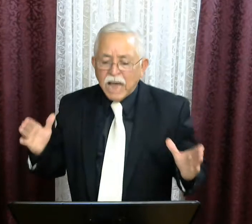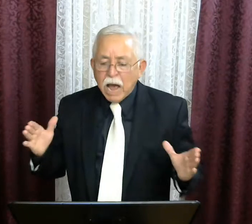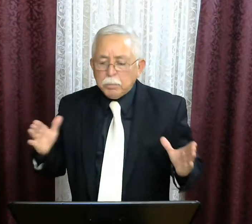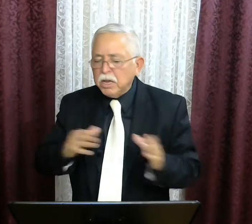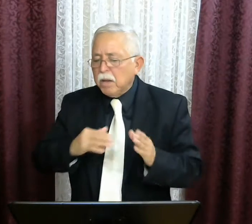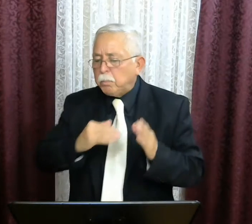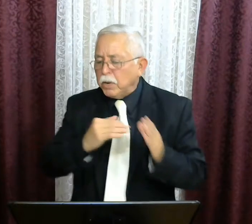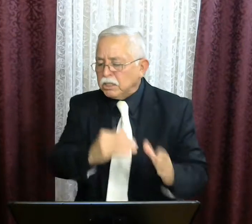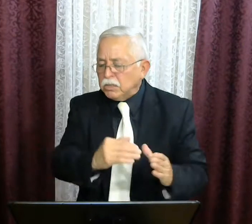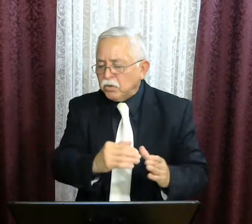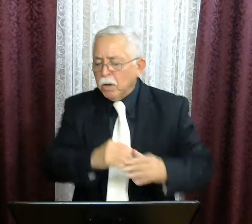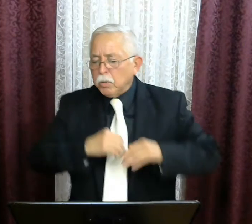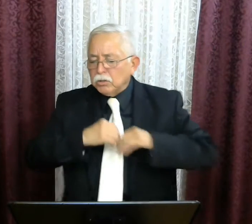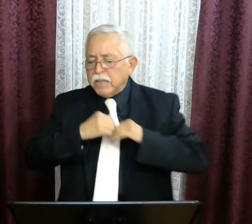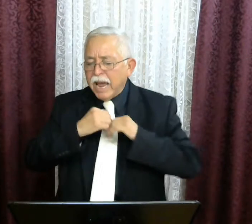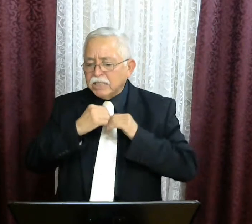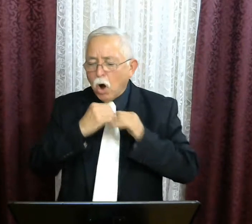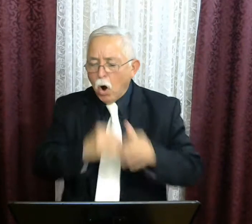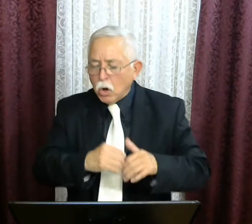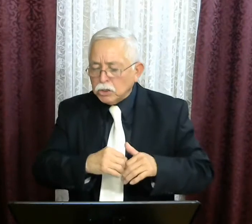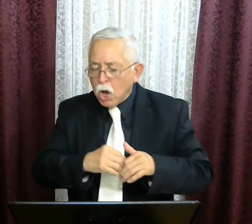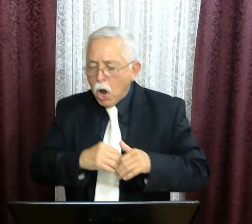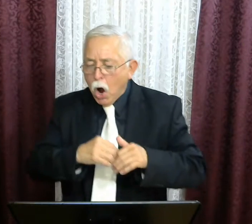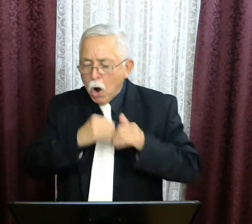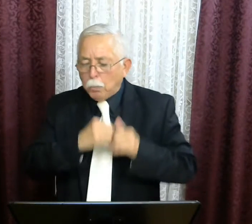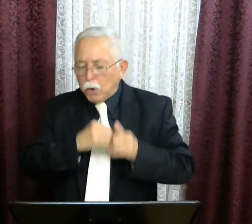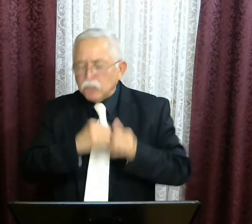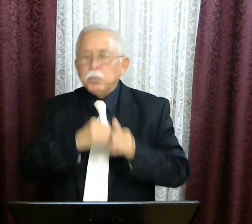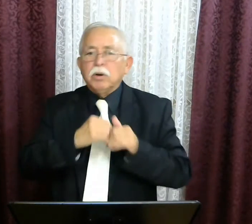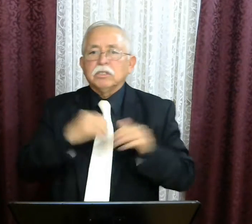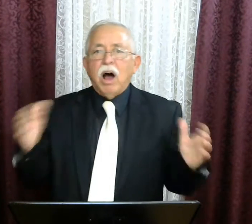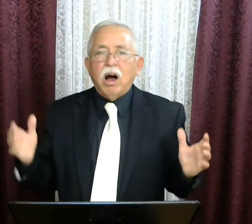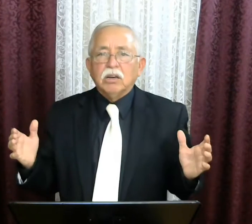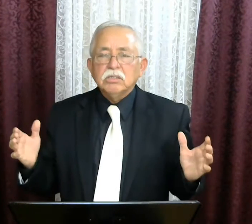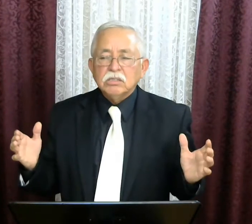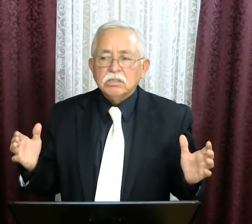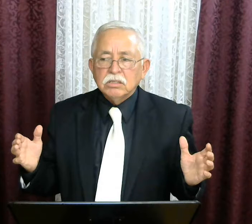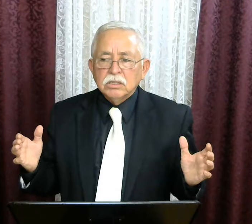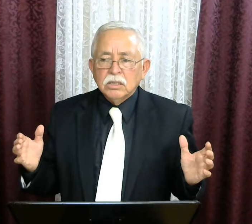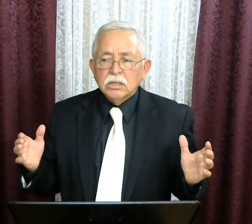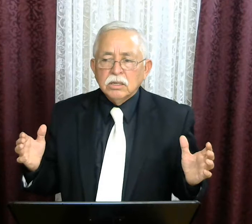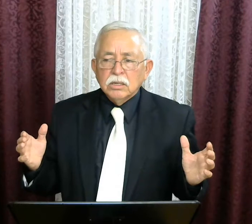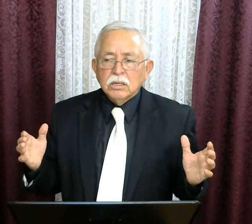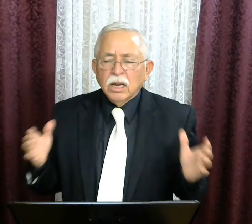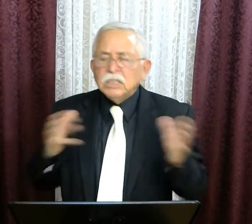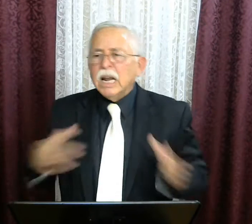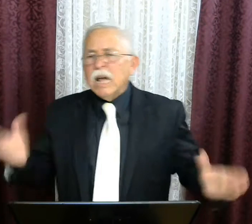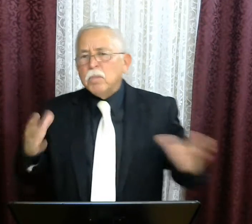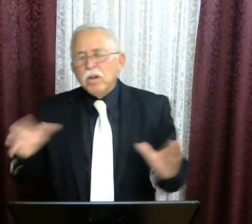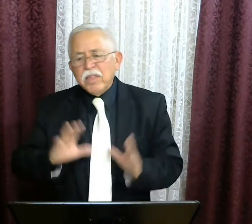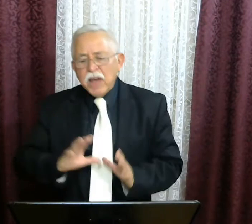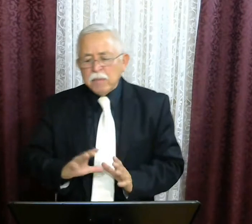happy, peaceful, protect us, or prosperous us. It's a lot more than that, my